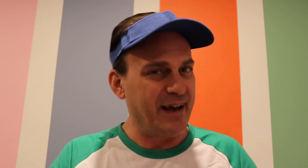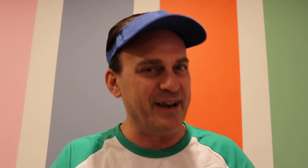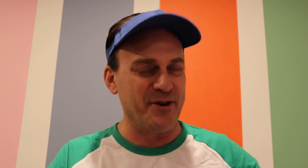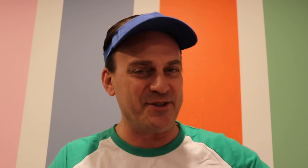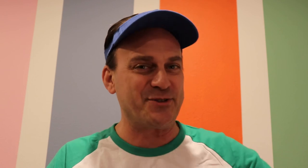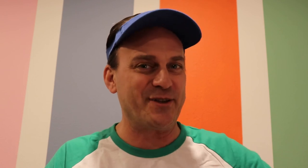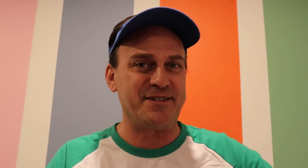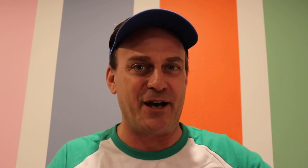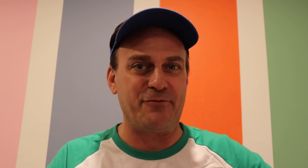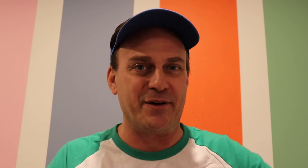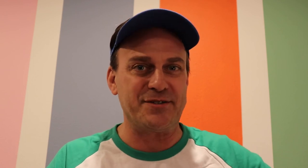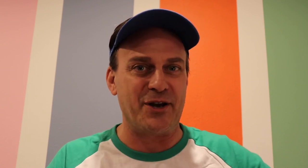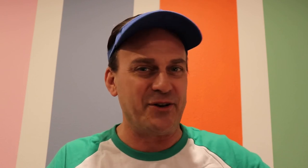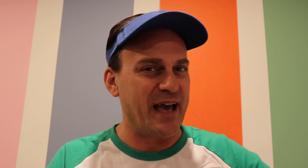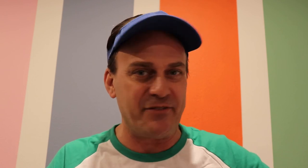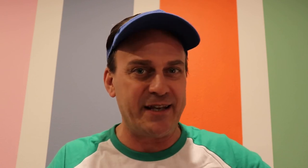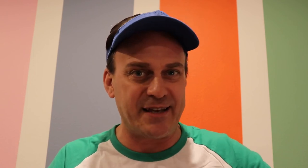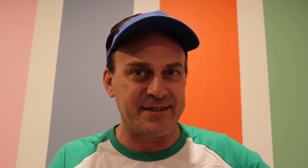I know this is a really tough one, so do you have any guesses?